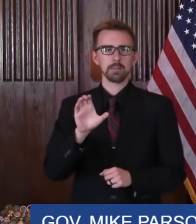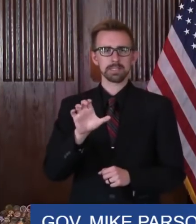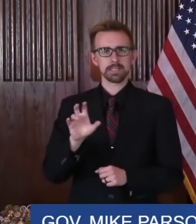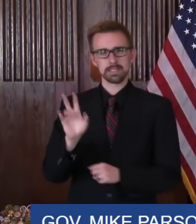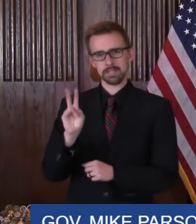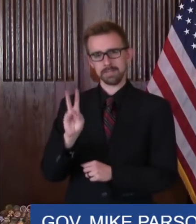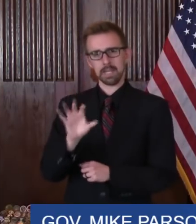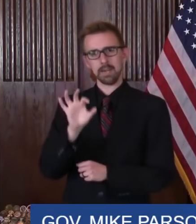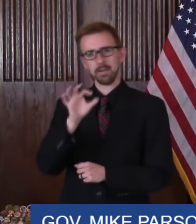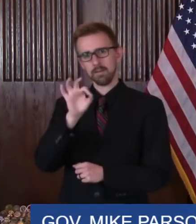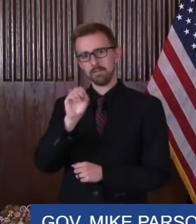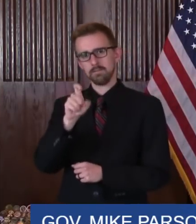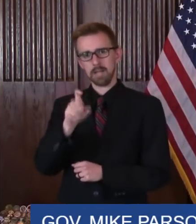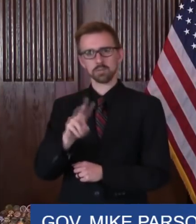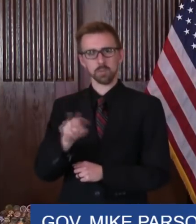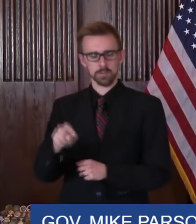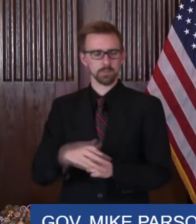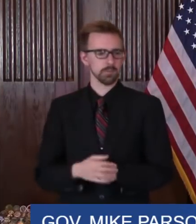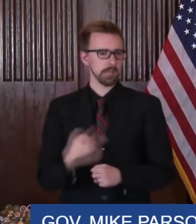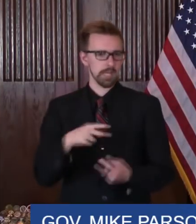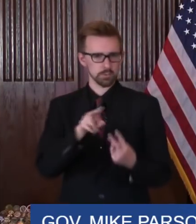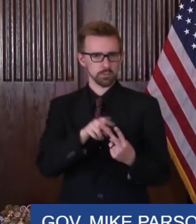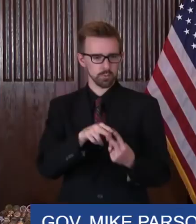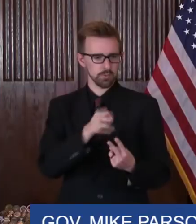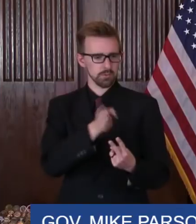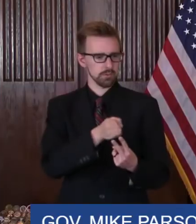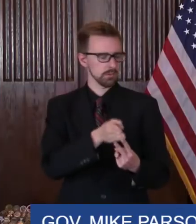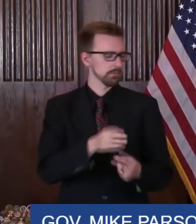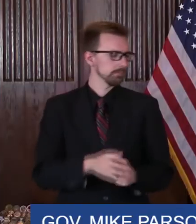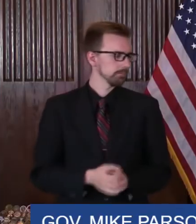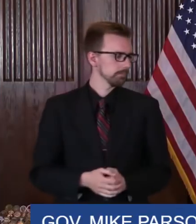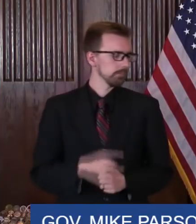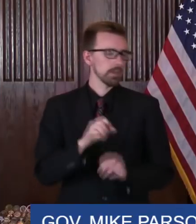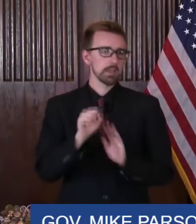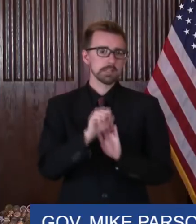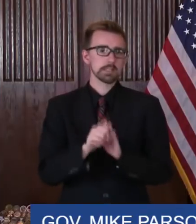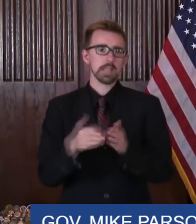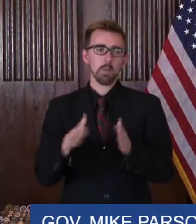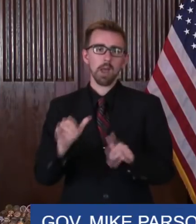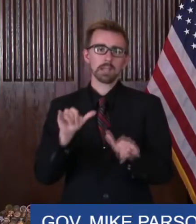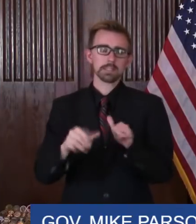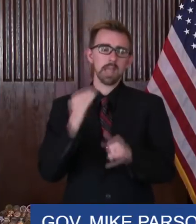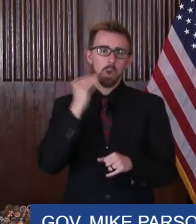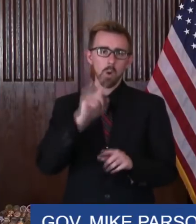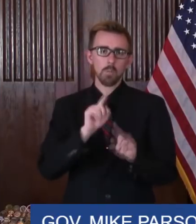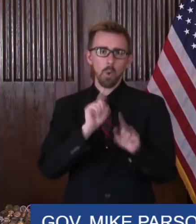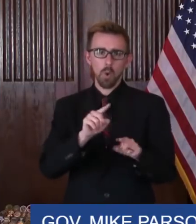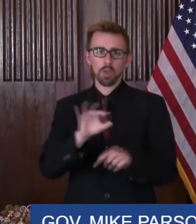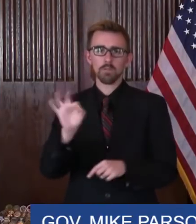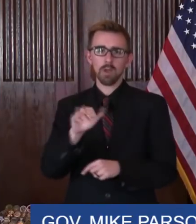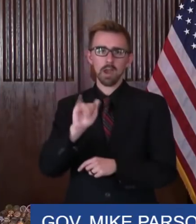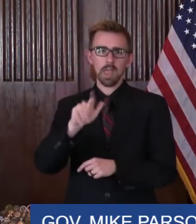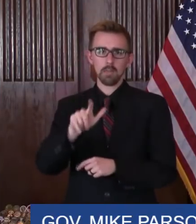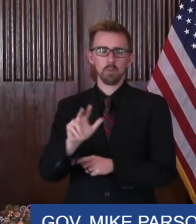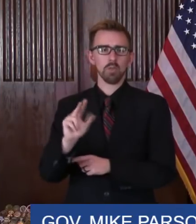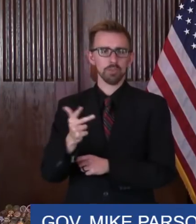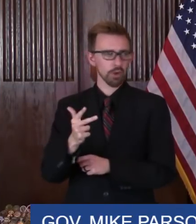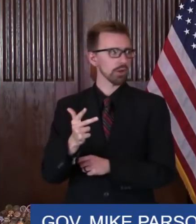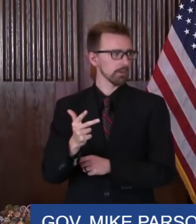Fox 22. He has 2 questions. Governor Parson, since the announcement of a statewide stay-at-home order was made on Friday, April 3rd,